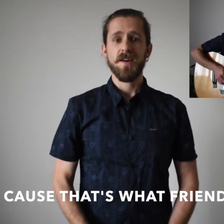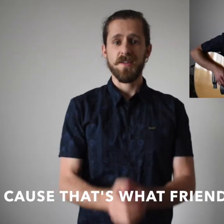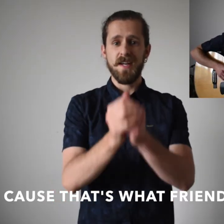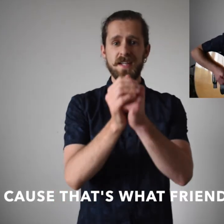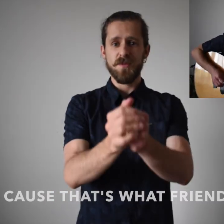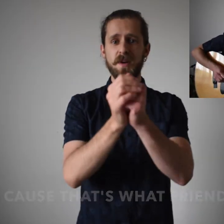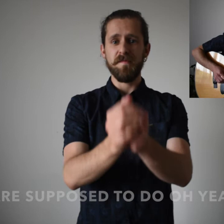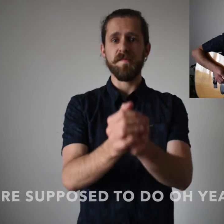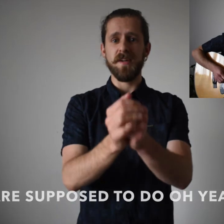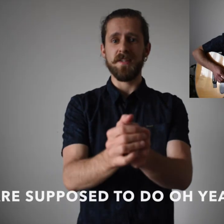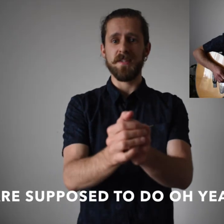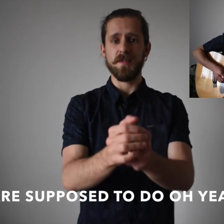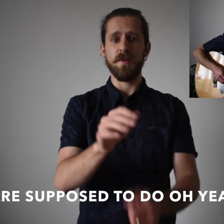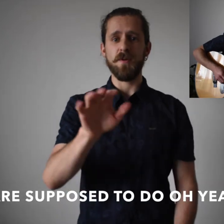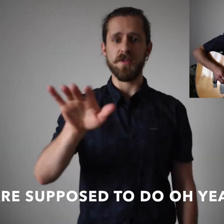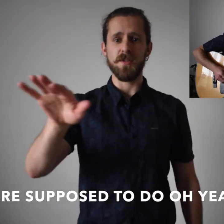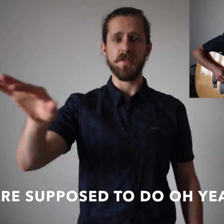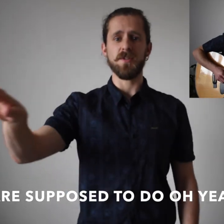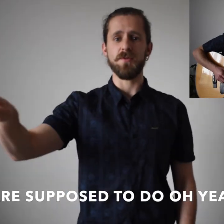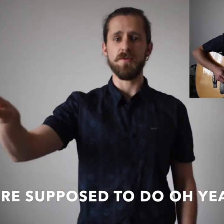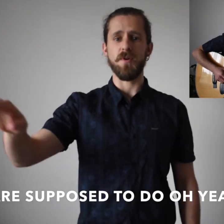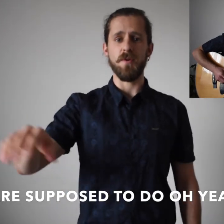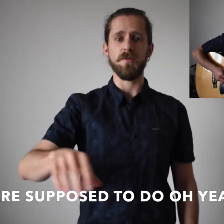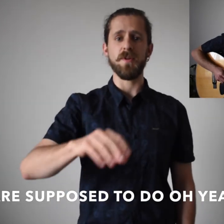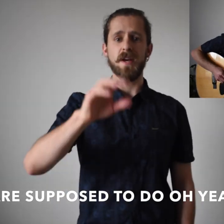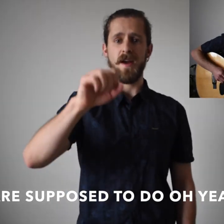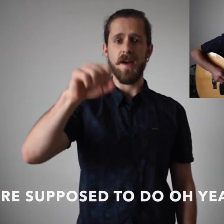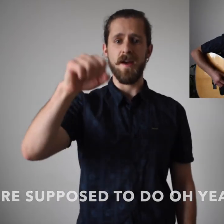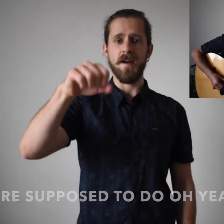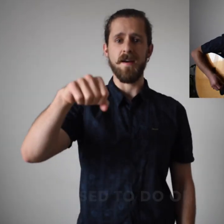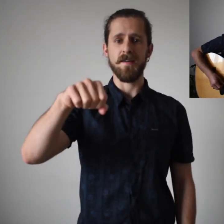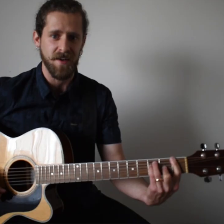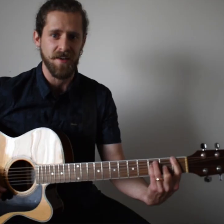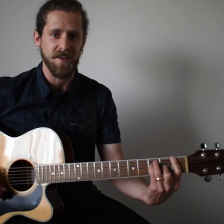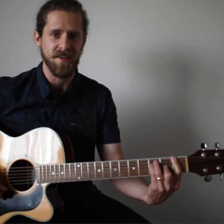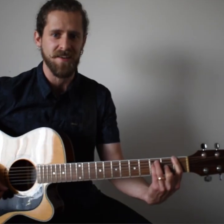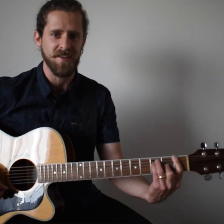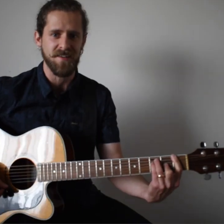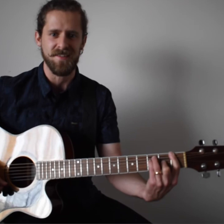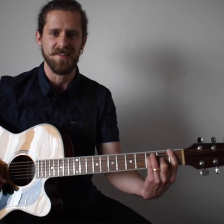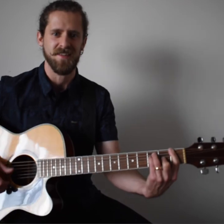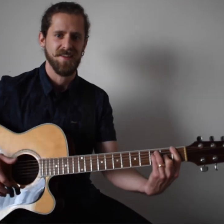Cause that's what friends are supposed to do, oh yeah. when need